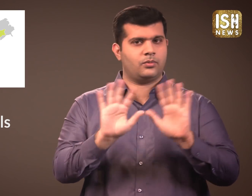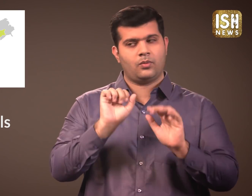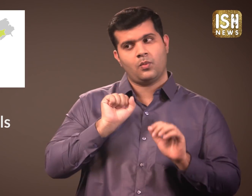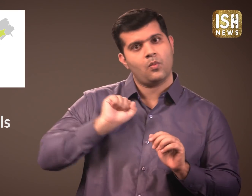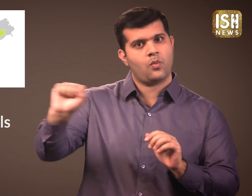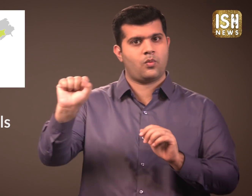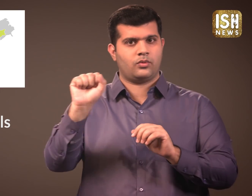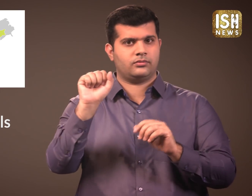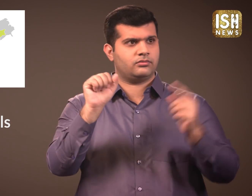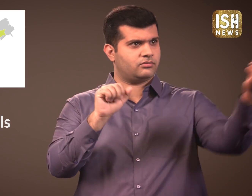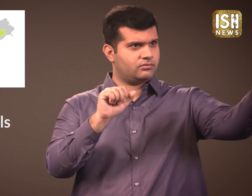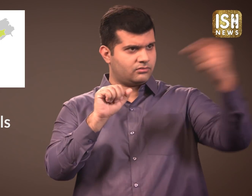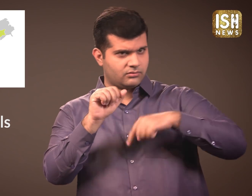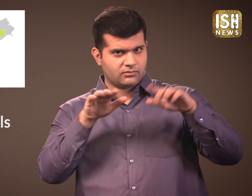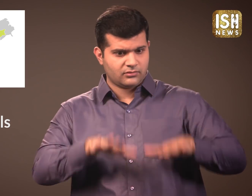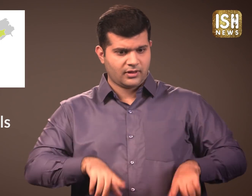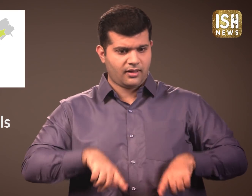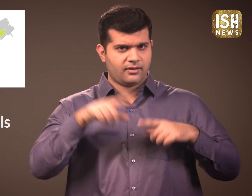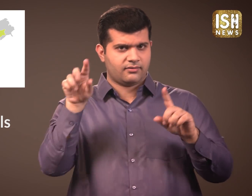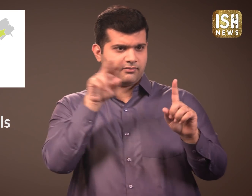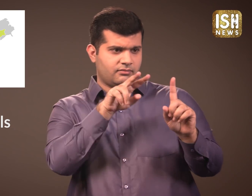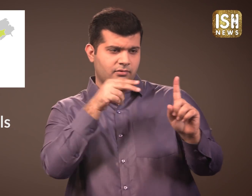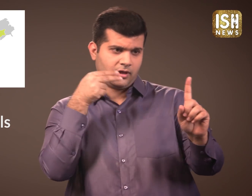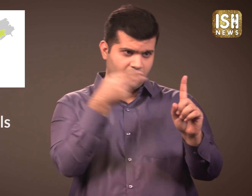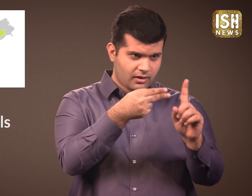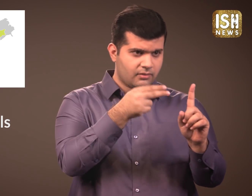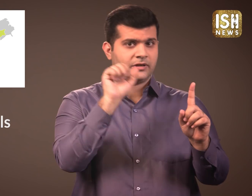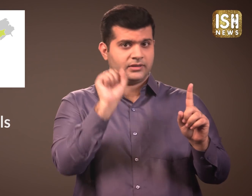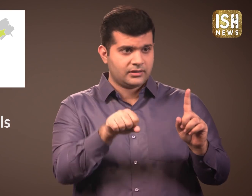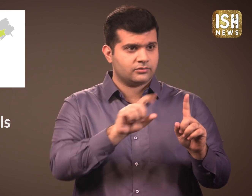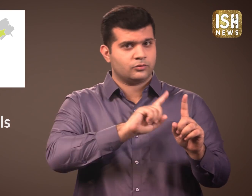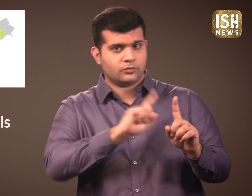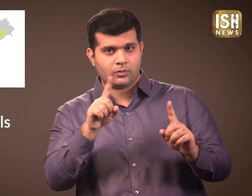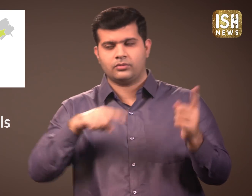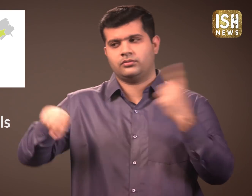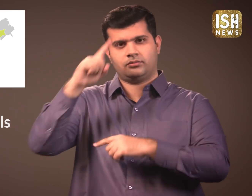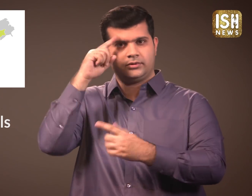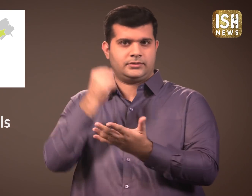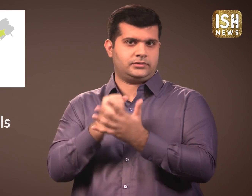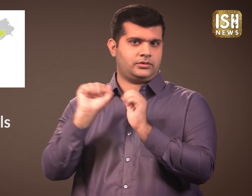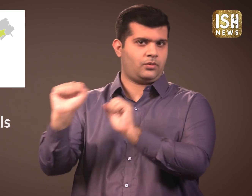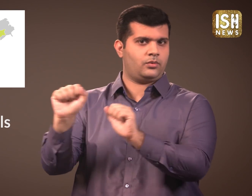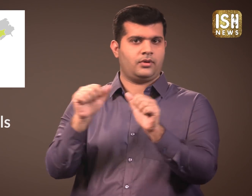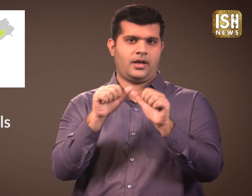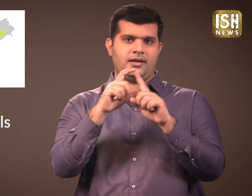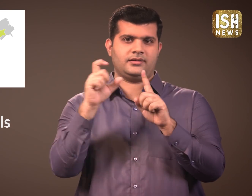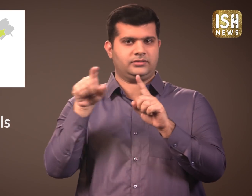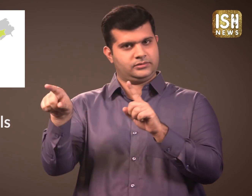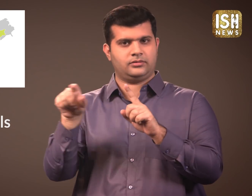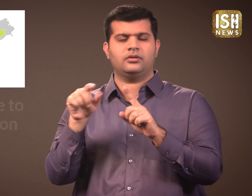Citizenship will not be given as per CAB. The ADC will have the power to decide whether or not they want to give citizenship.